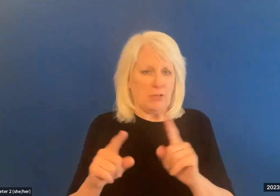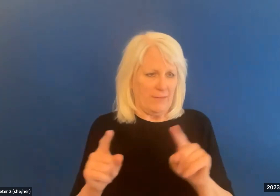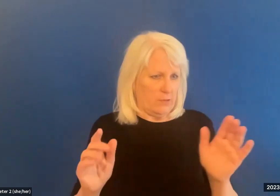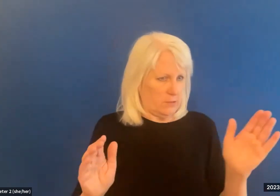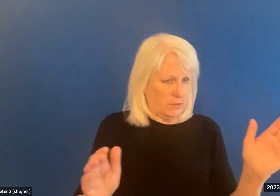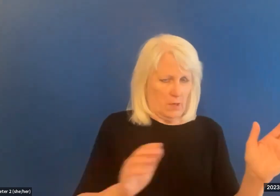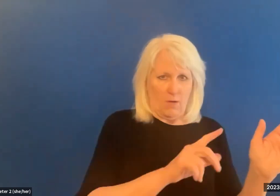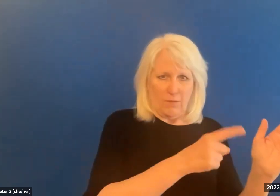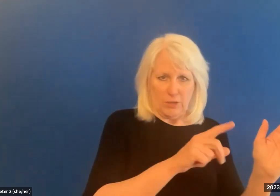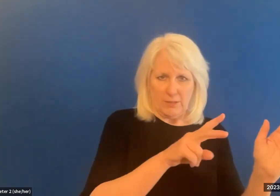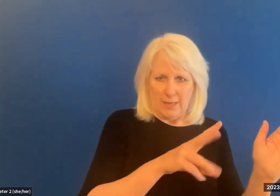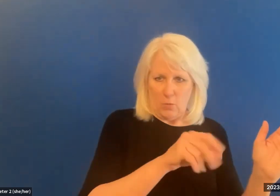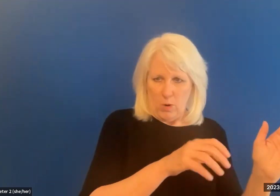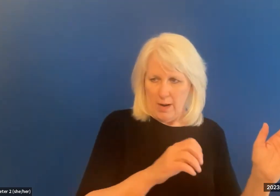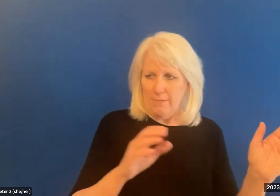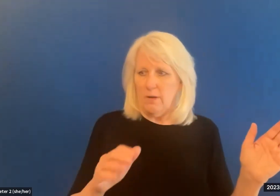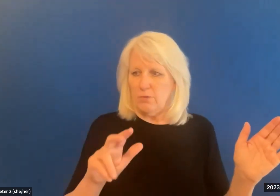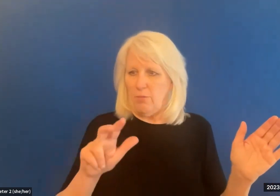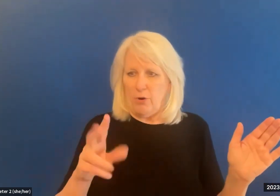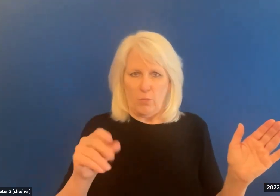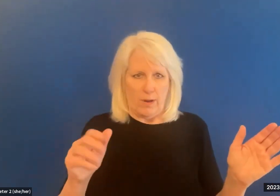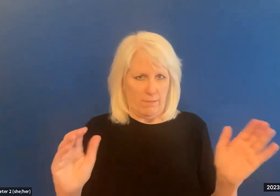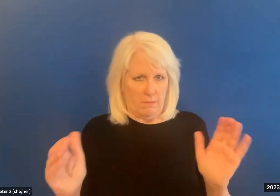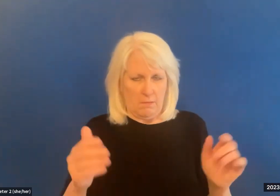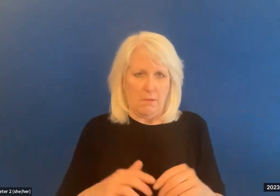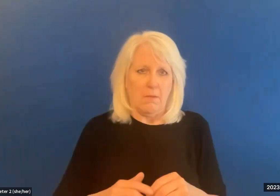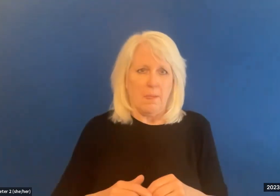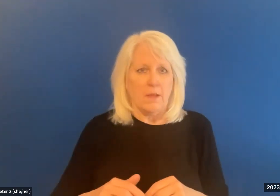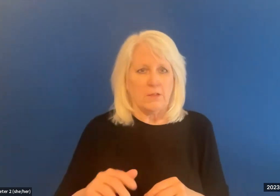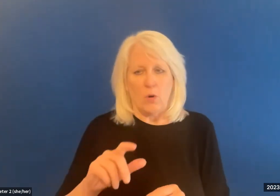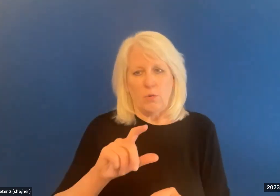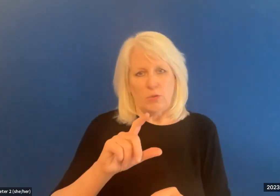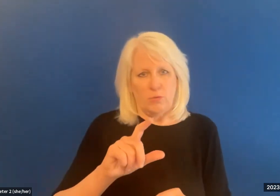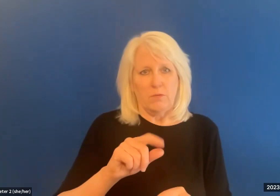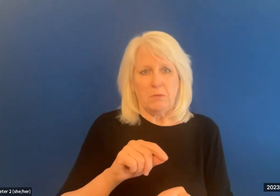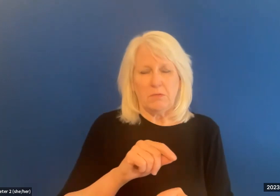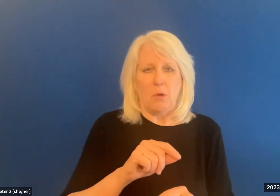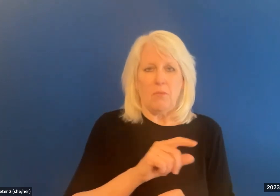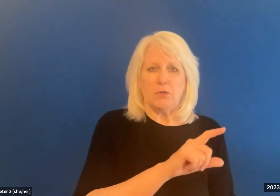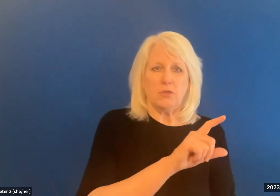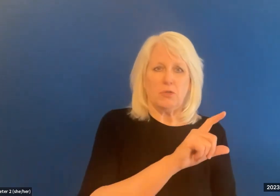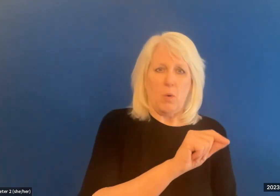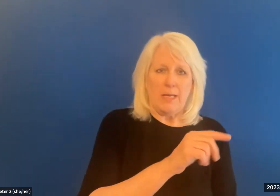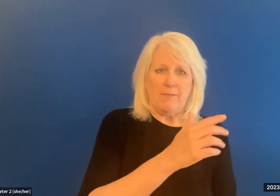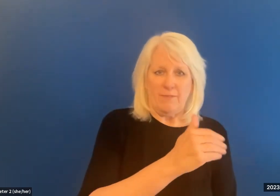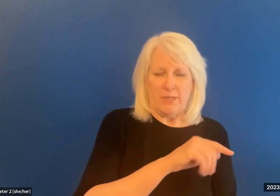and disability types were compared across the present 2021 and prior 2015 and 2019 waves.